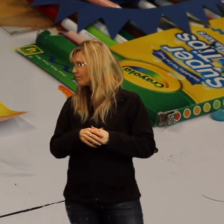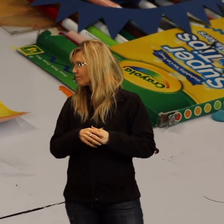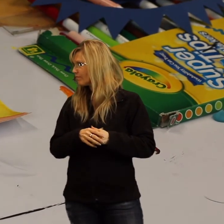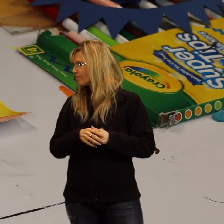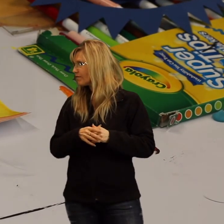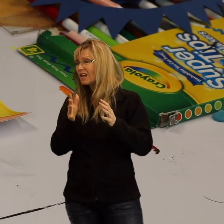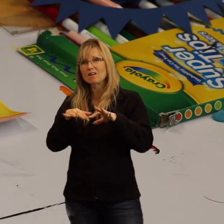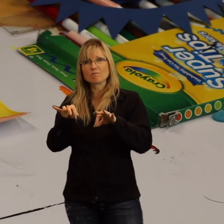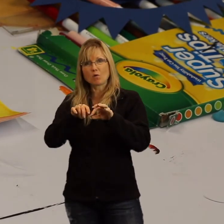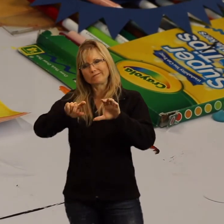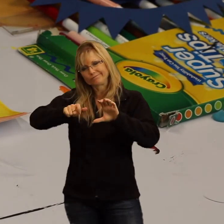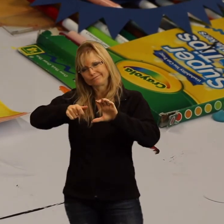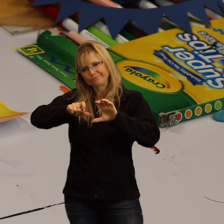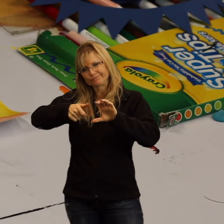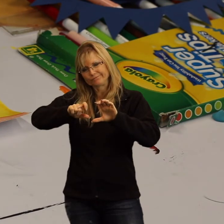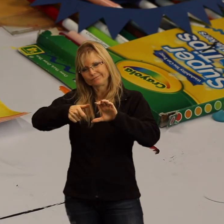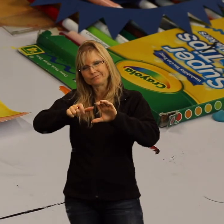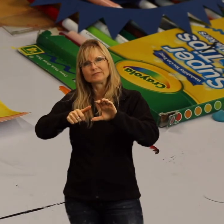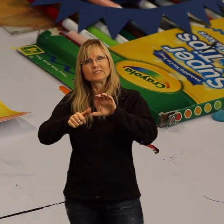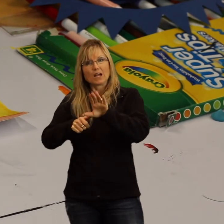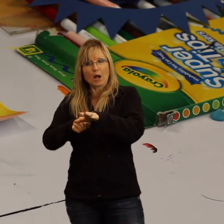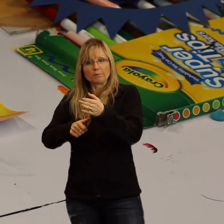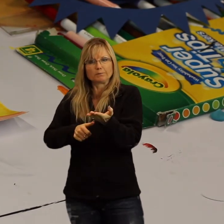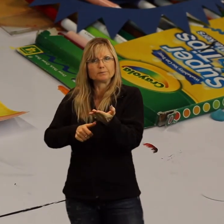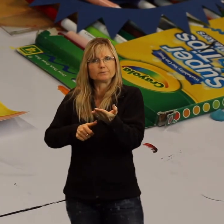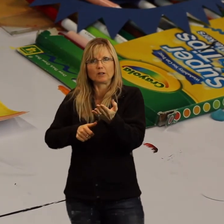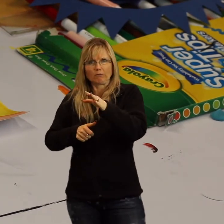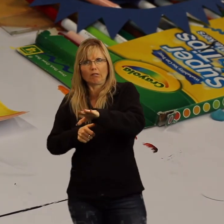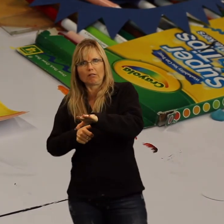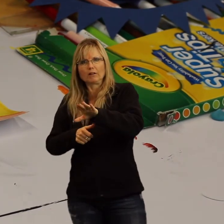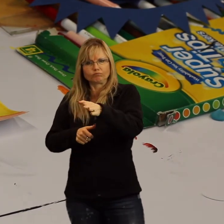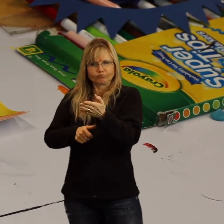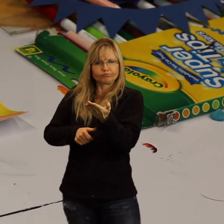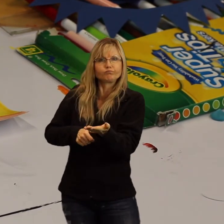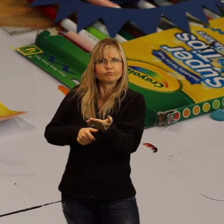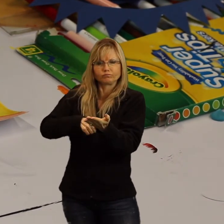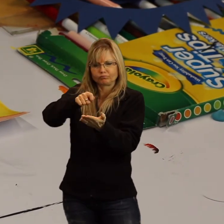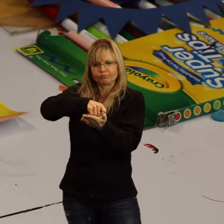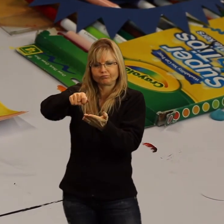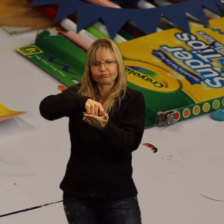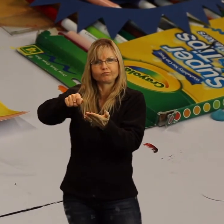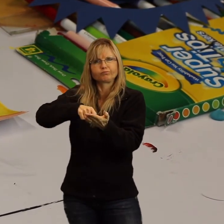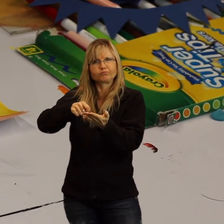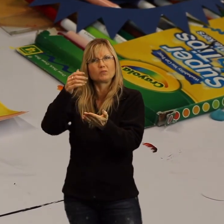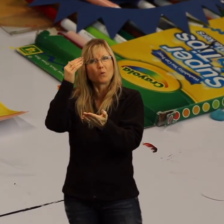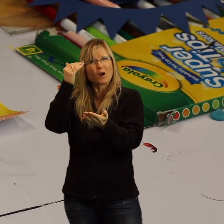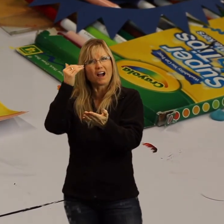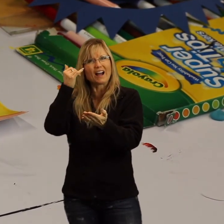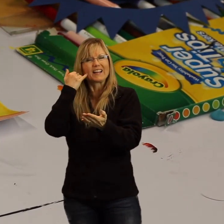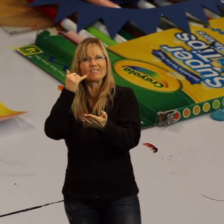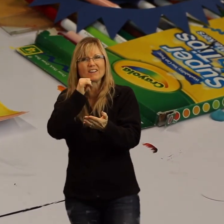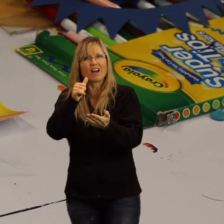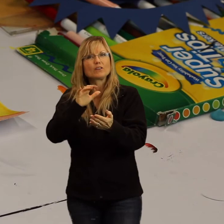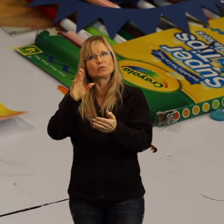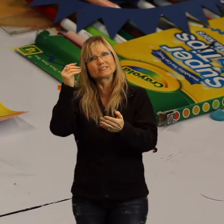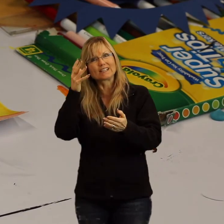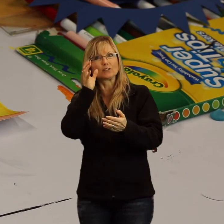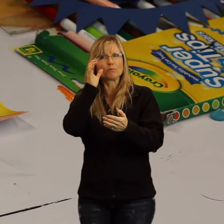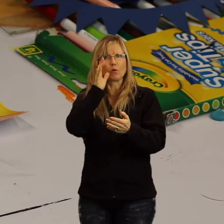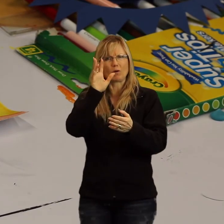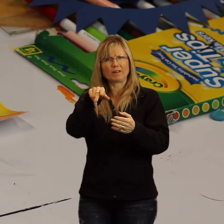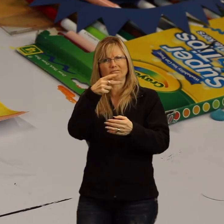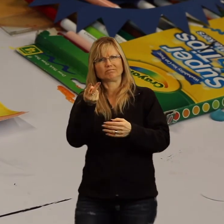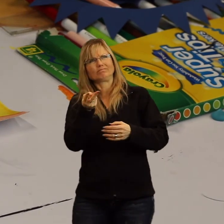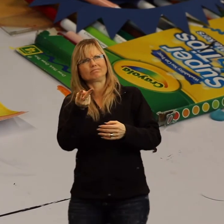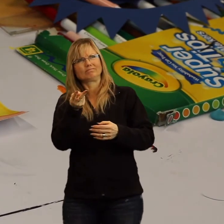Make sure you flip it upside down when you're gluing. Otherwise, you're going to have your sun and your moon reversed. I